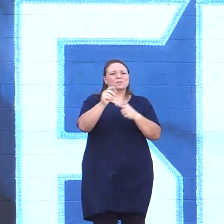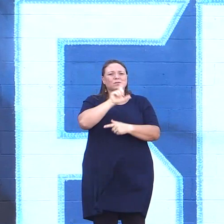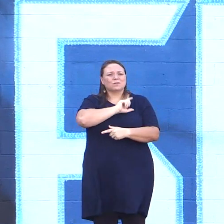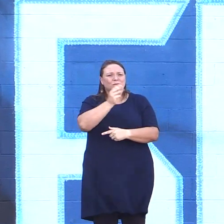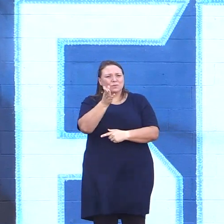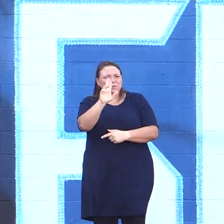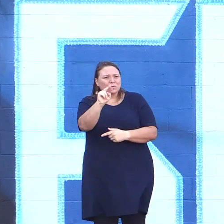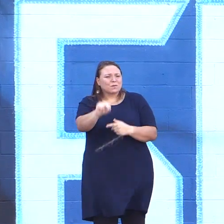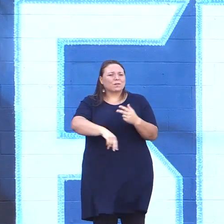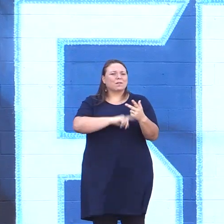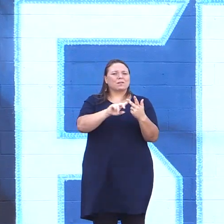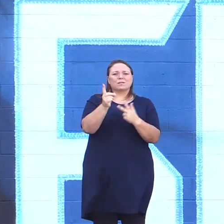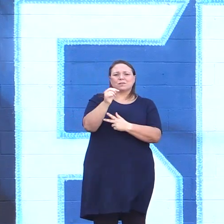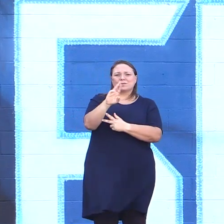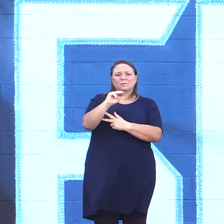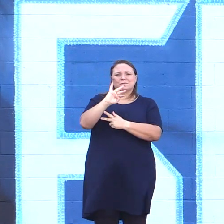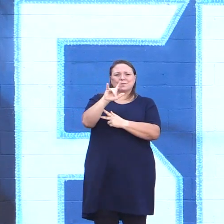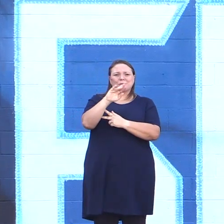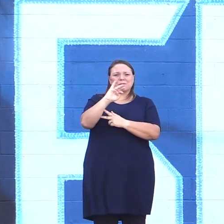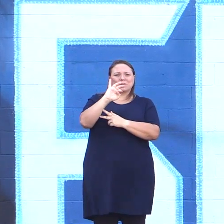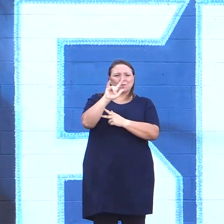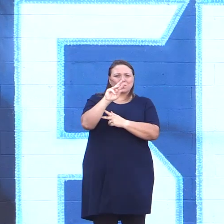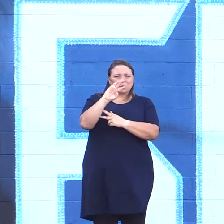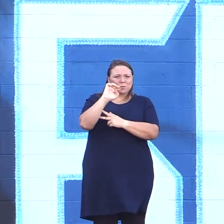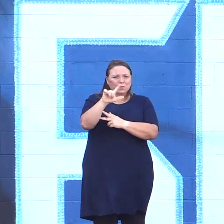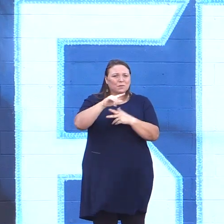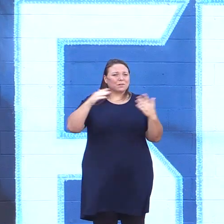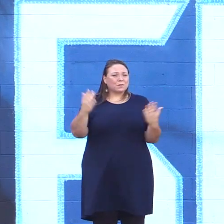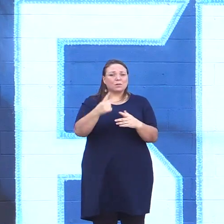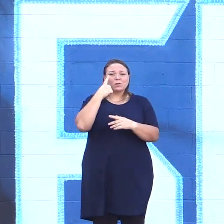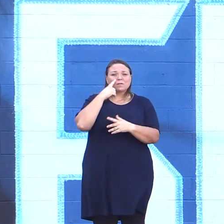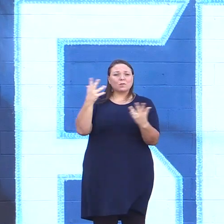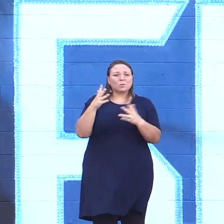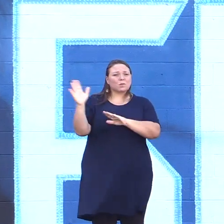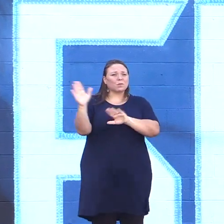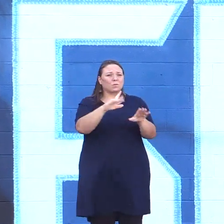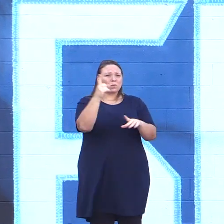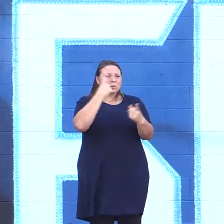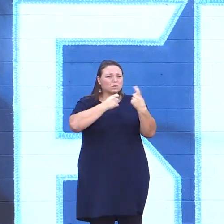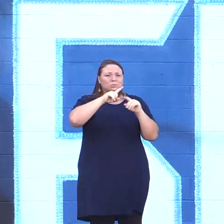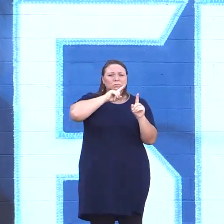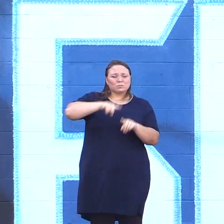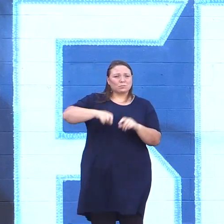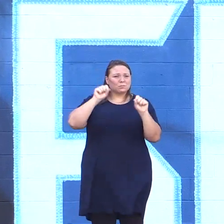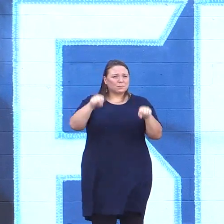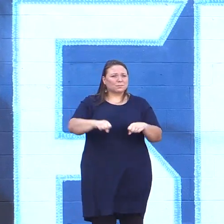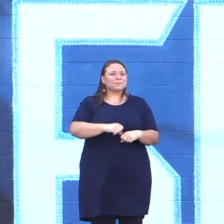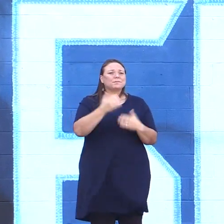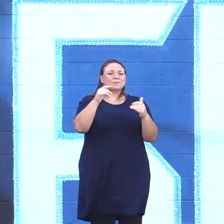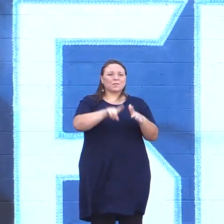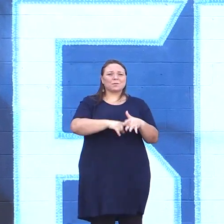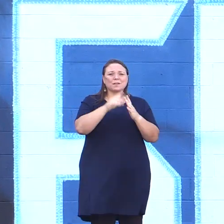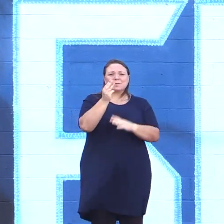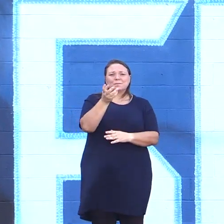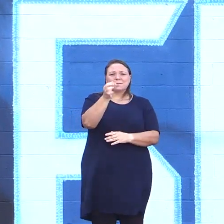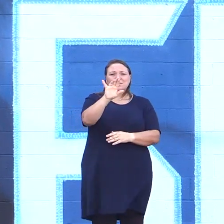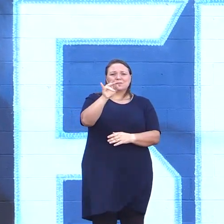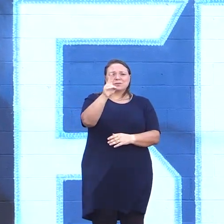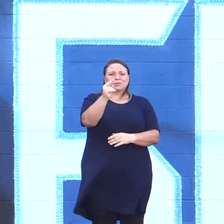Dr. Michael Caldwell from the Metro Public Health Department are here to help answer your questions. We'll begin now with Mayor John Cooper.